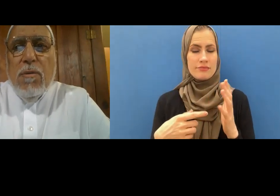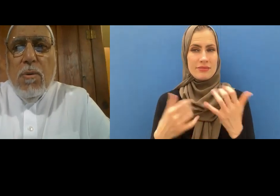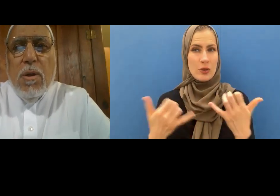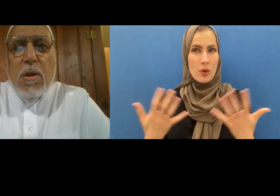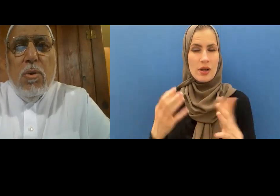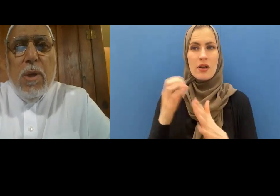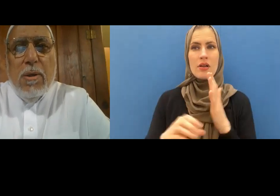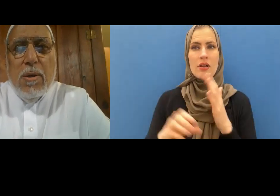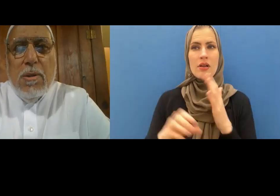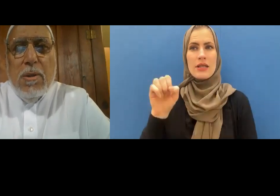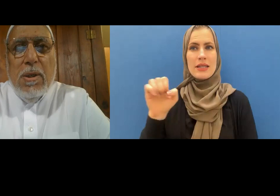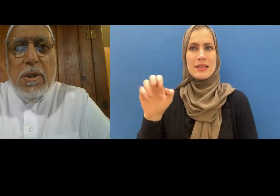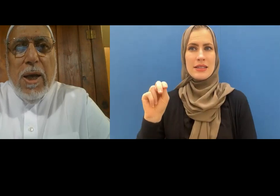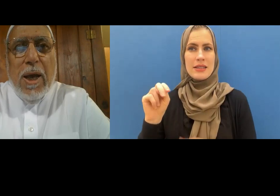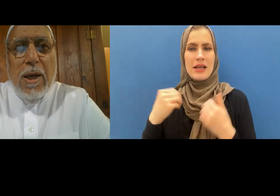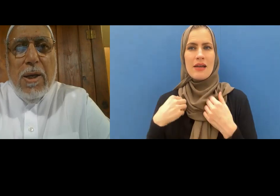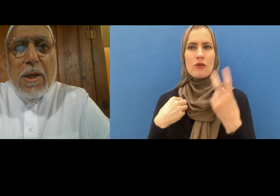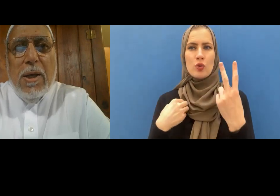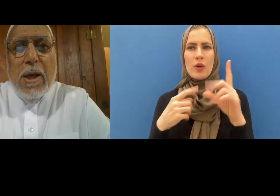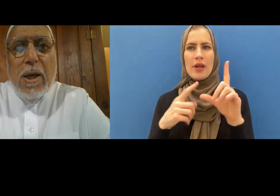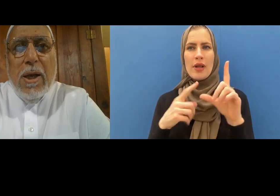starts off with two letters, Ya